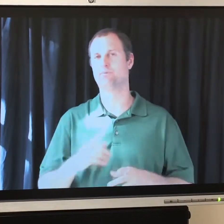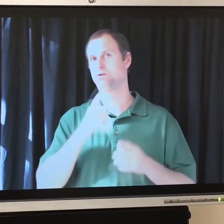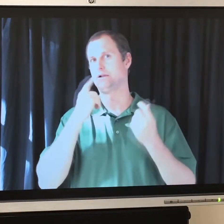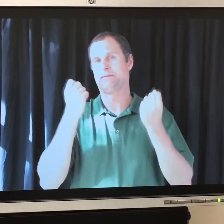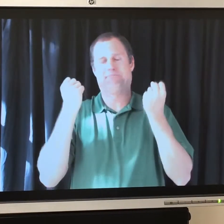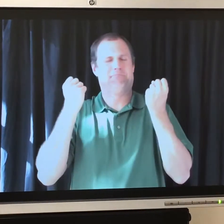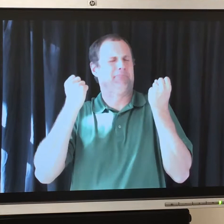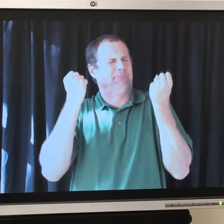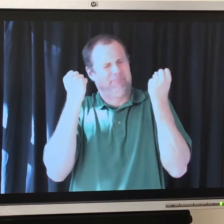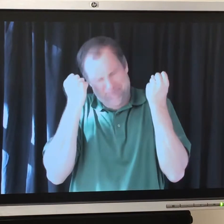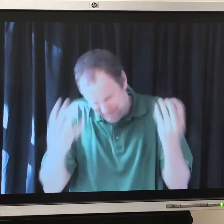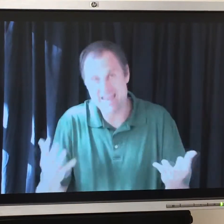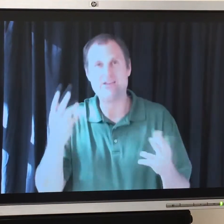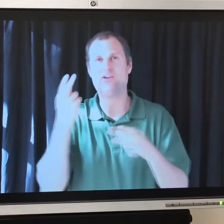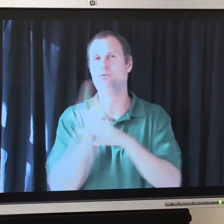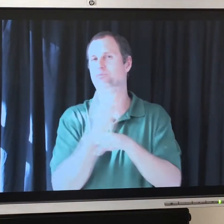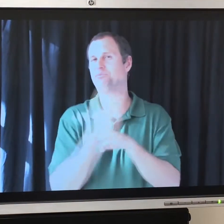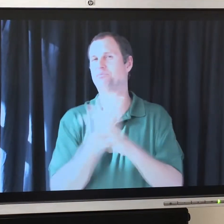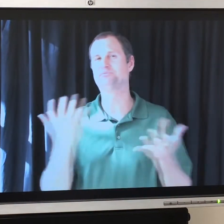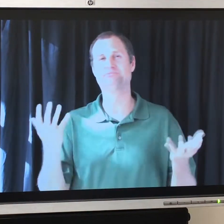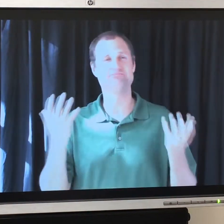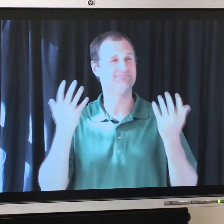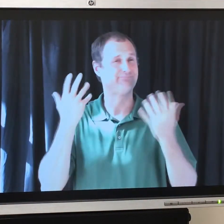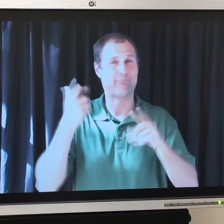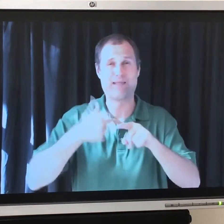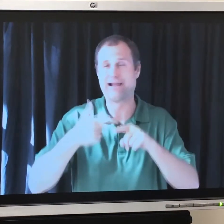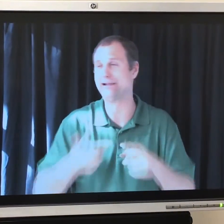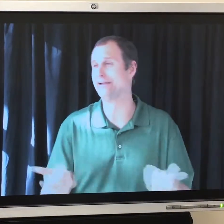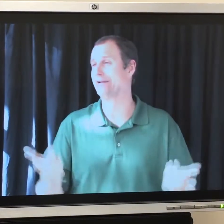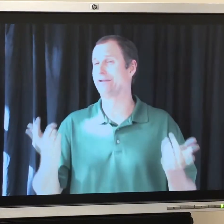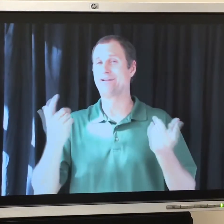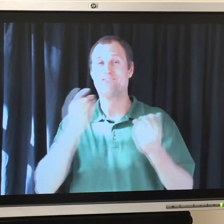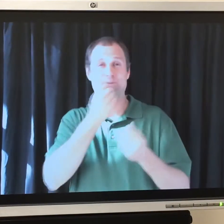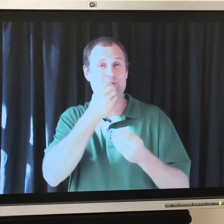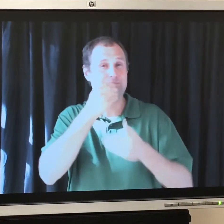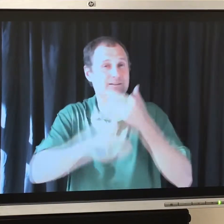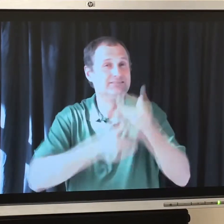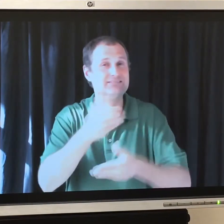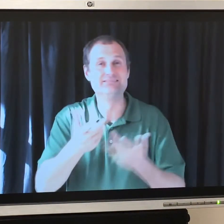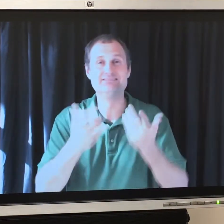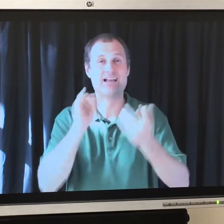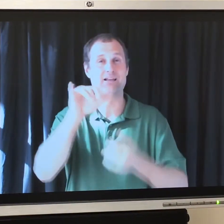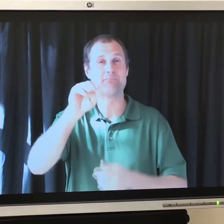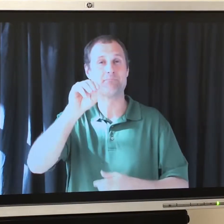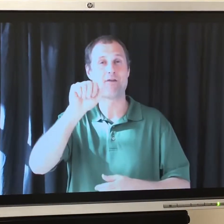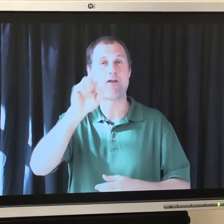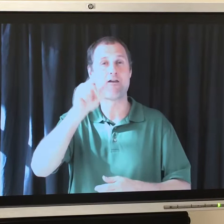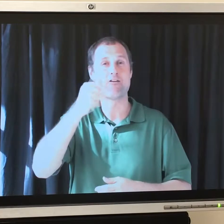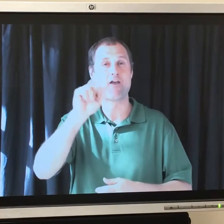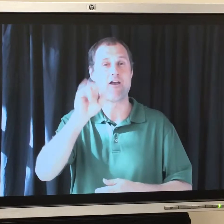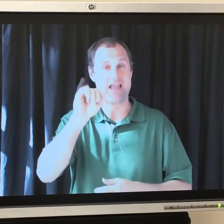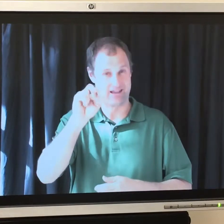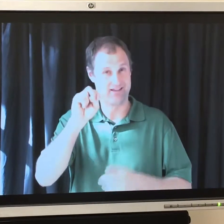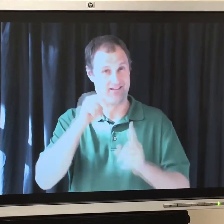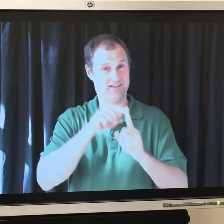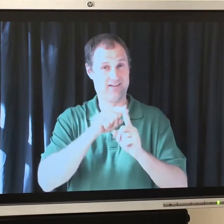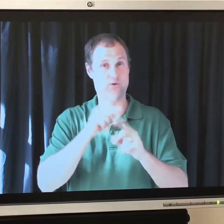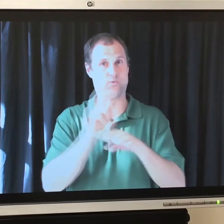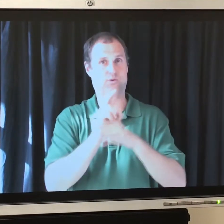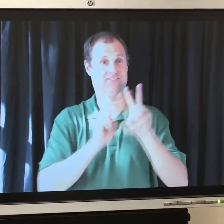So let's talk about some of the uses of hydrogen. Hydrogen is everywhere in all kinds of products. In food processing,